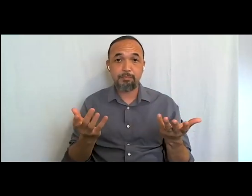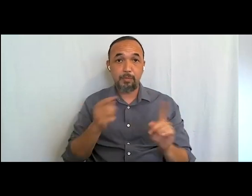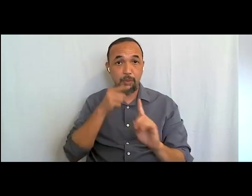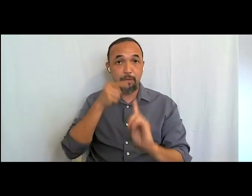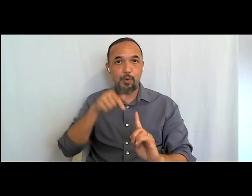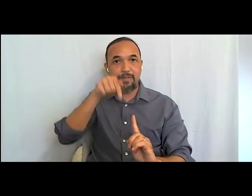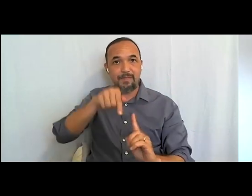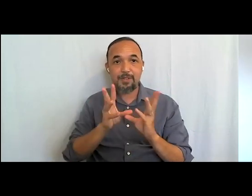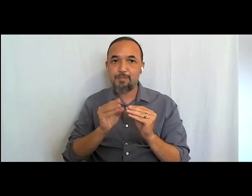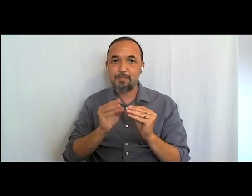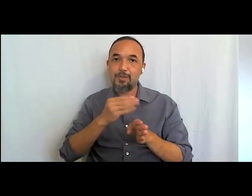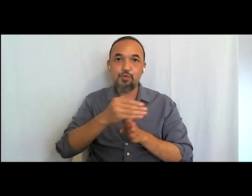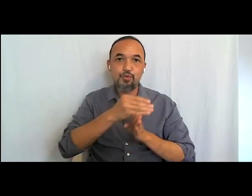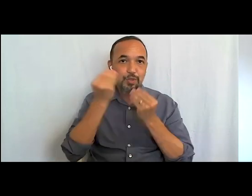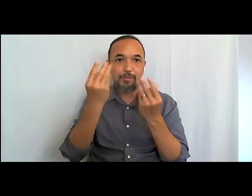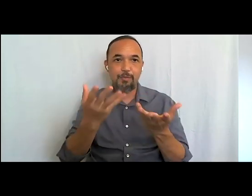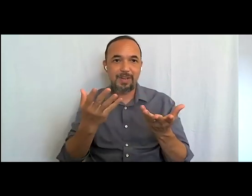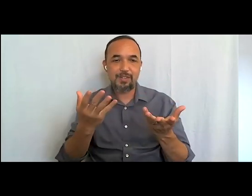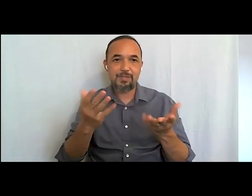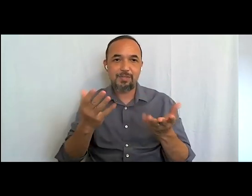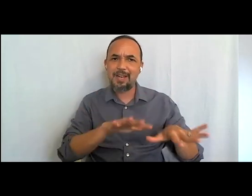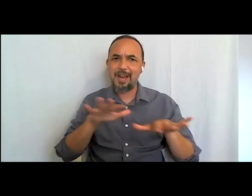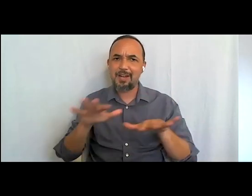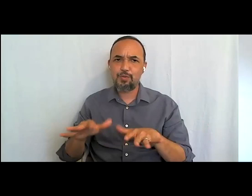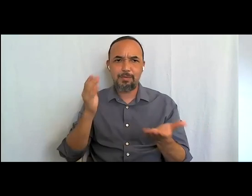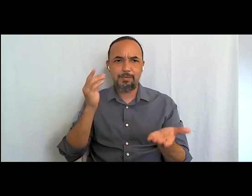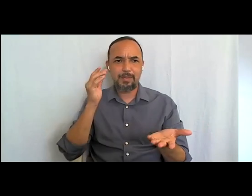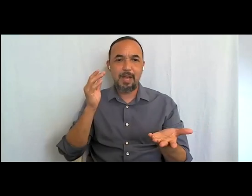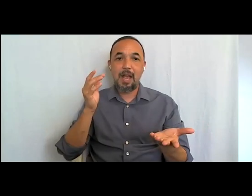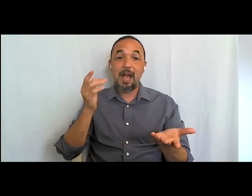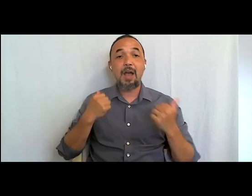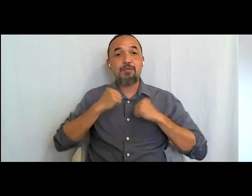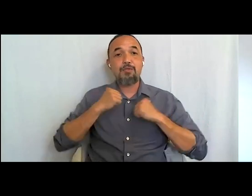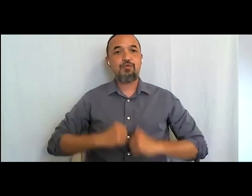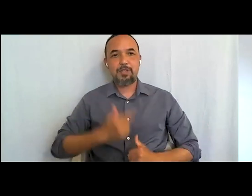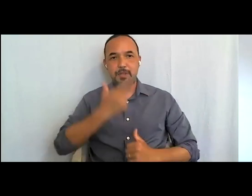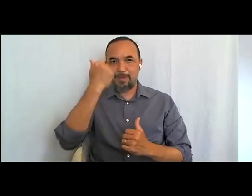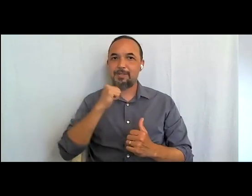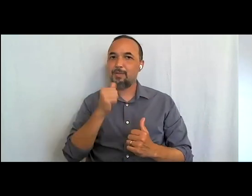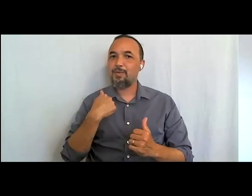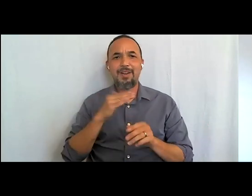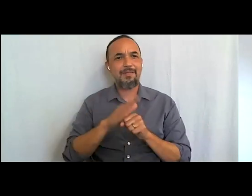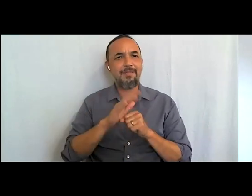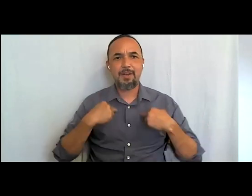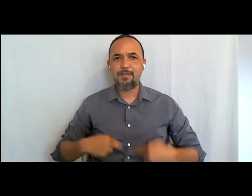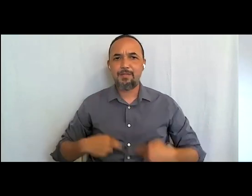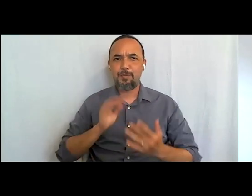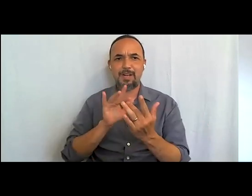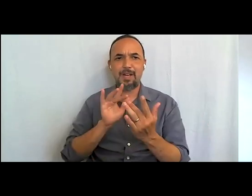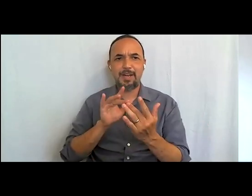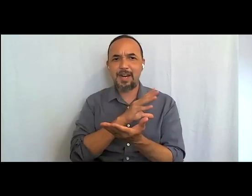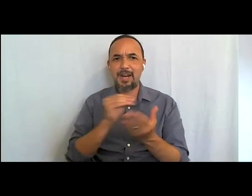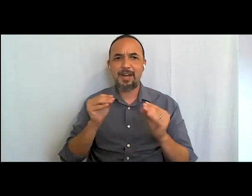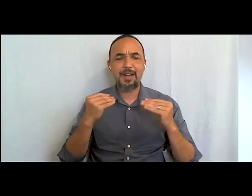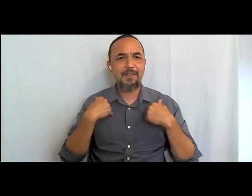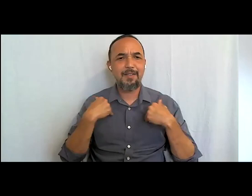very casual. Obviously, look at the way I got dressed up because I don't have enough human contact and I have no reasons to get dressed up. So